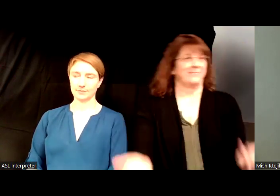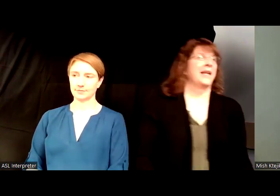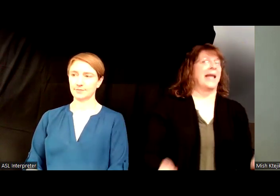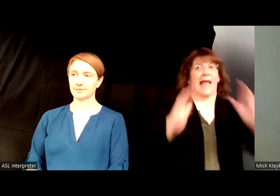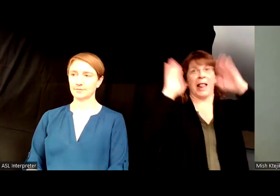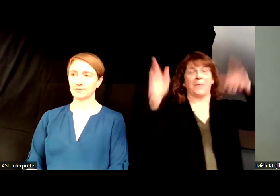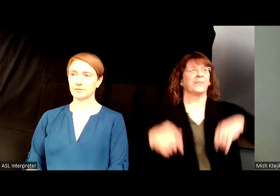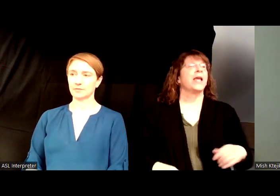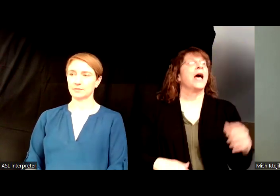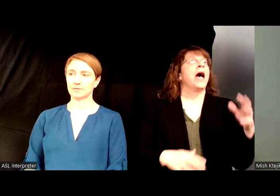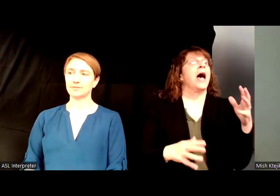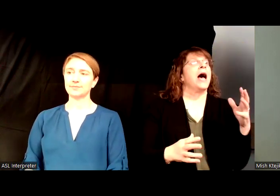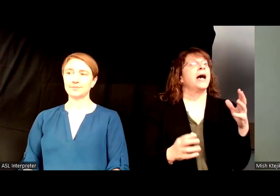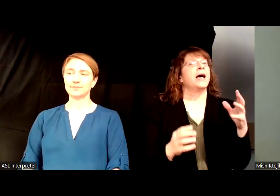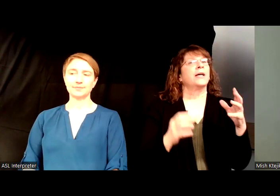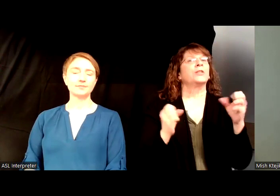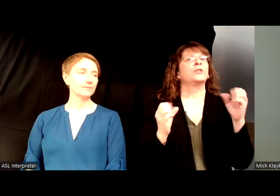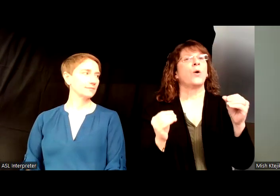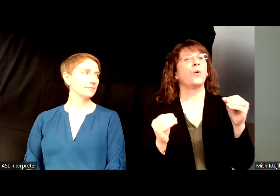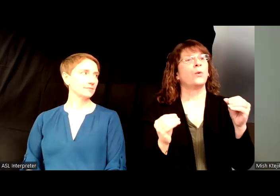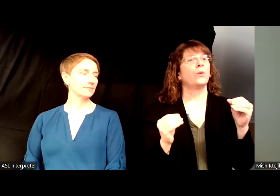This is Tammy again. Hello.